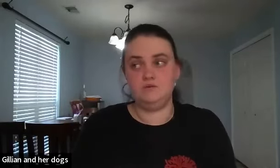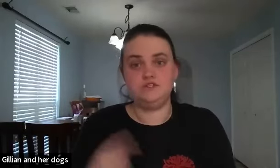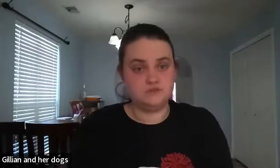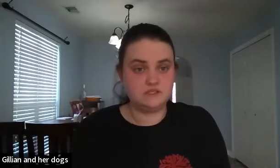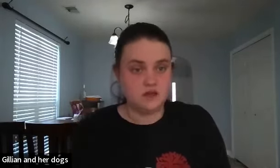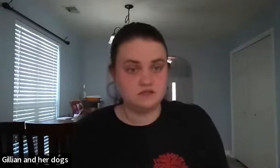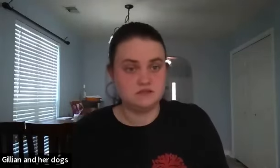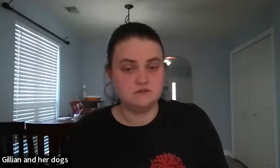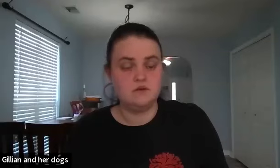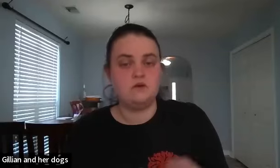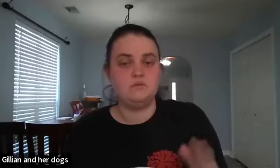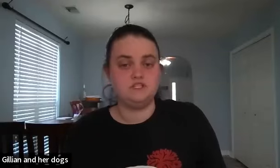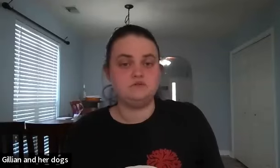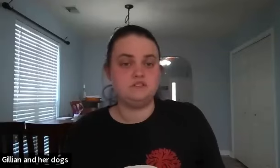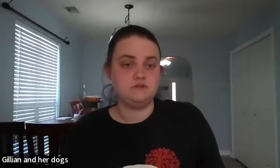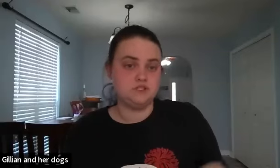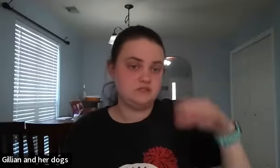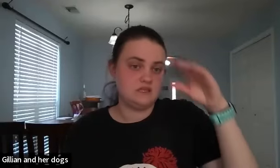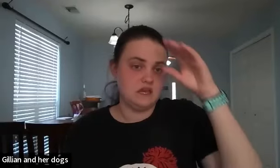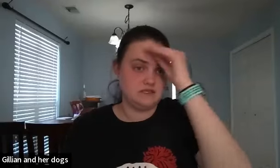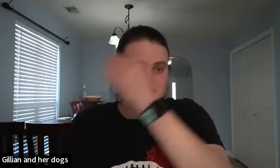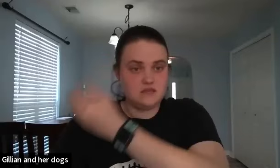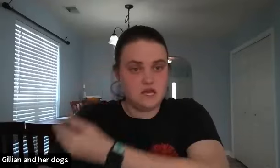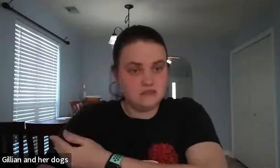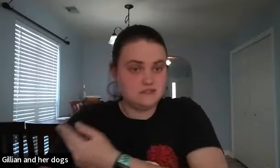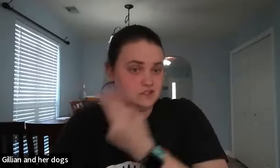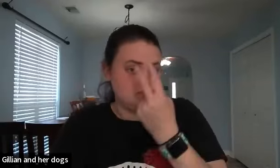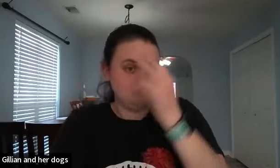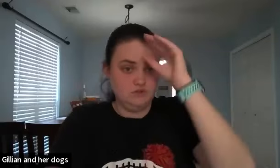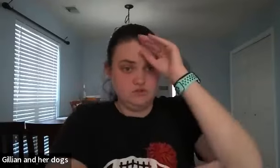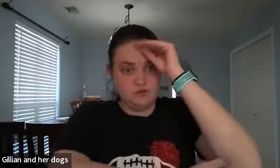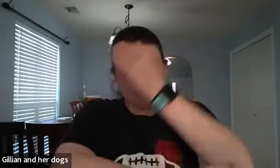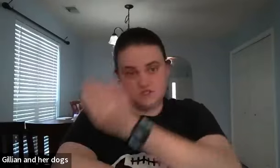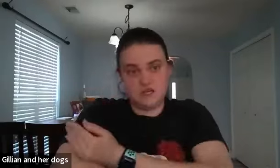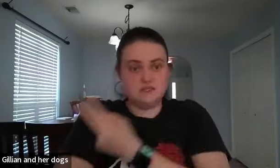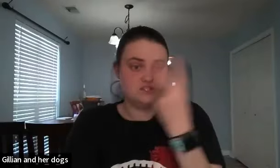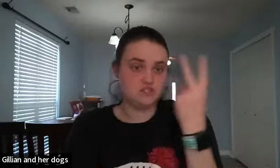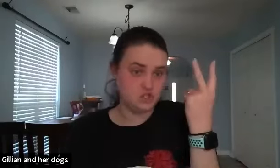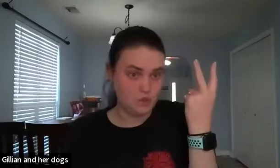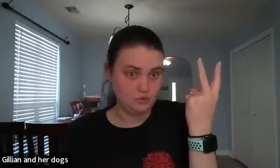two sons, what you would do is you'd say sons, you do the motion for sons, two,